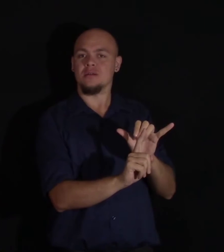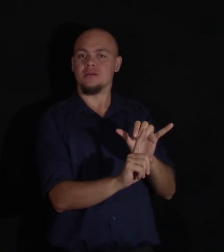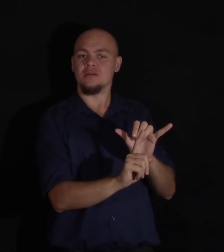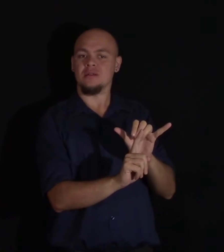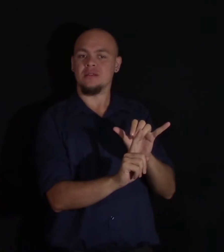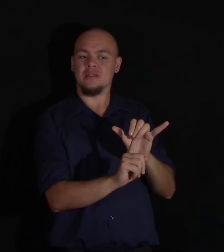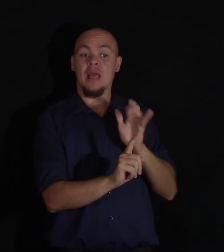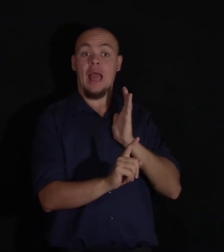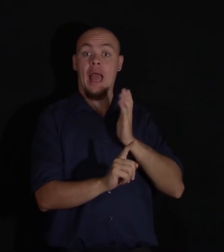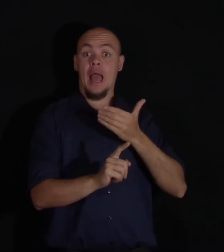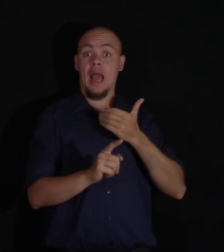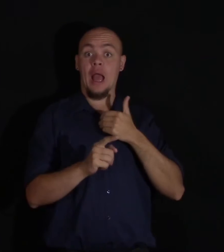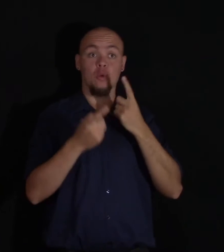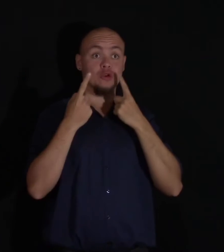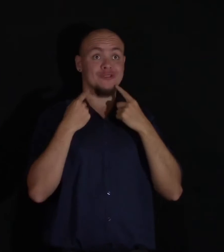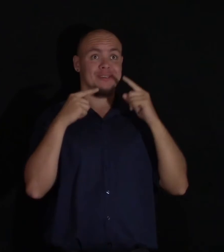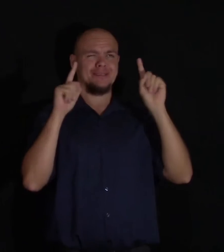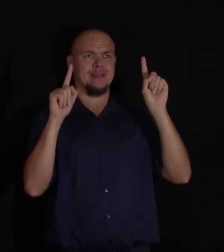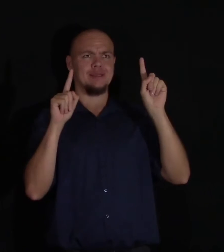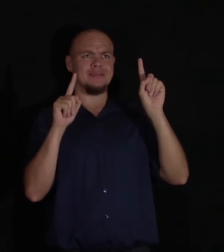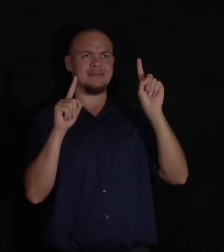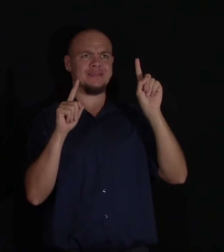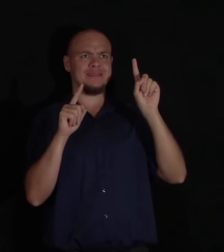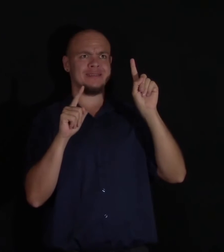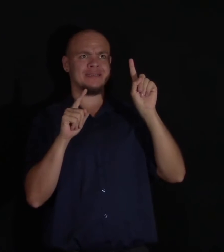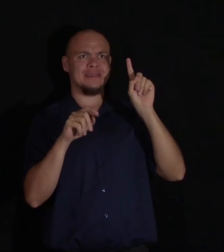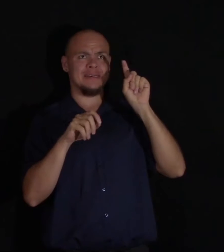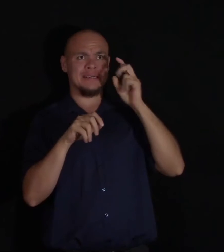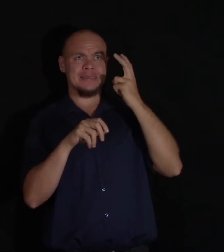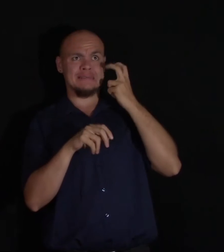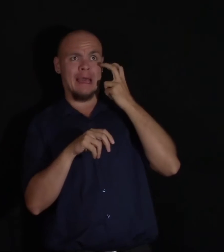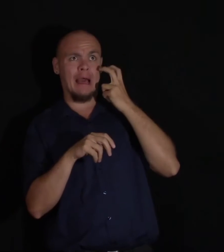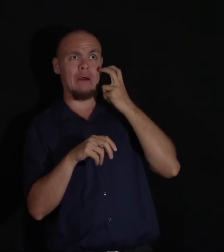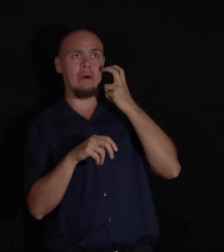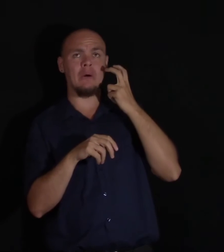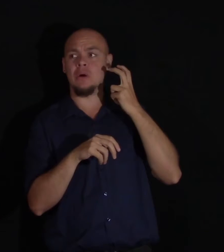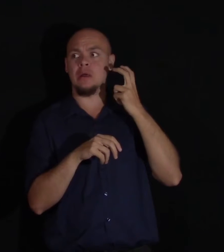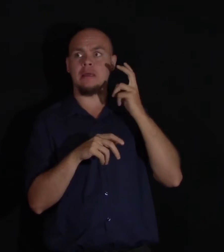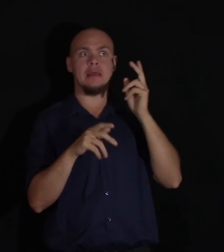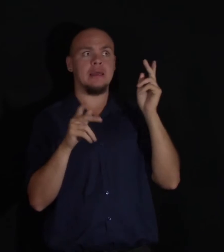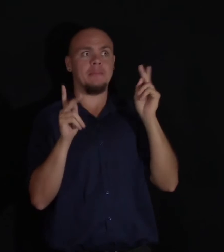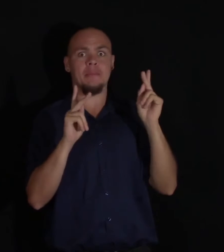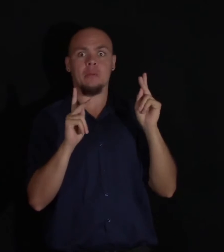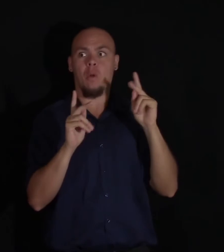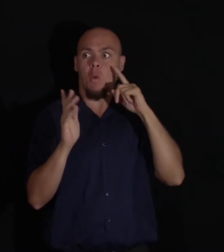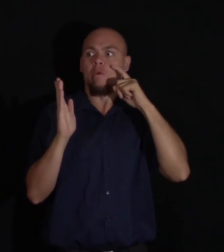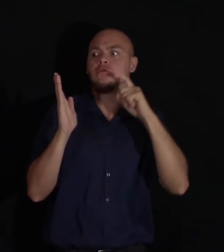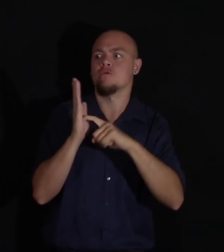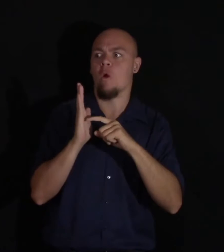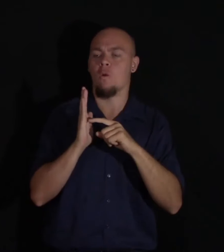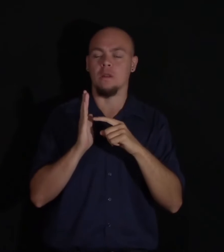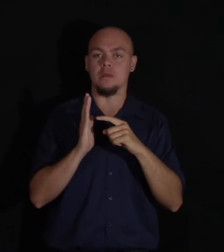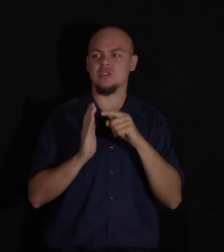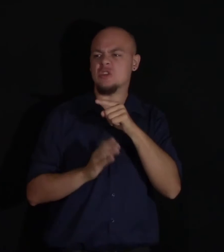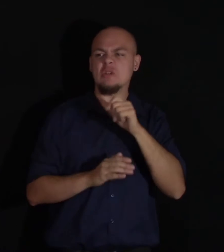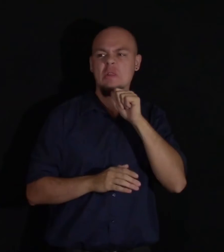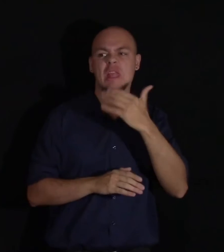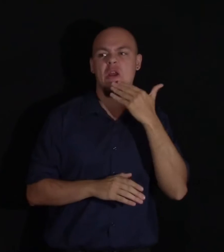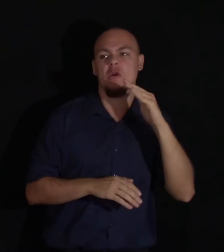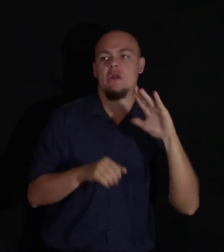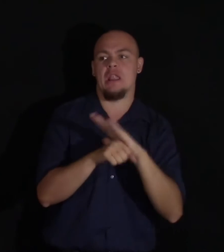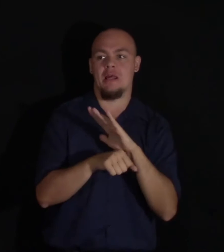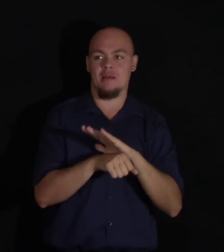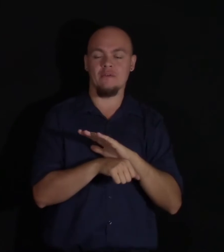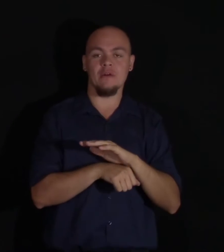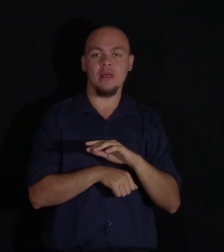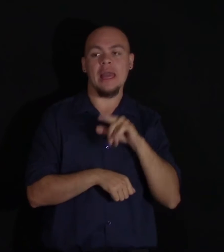our achievements and then living with the fear that someone's going to find out that we're not good enough and that